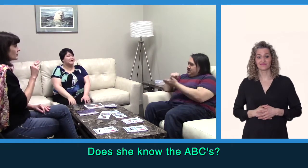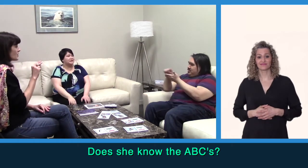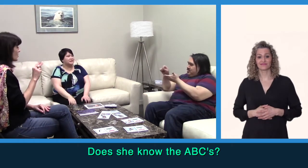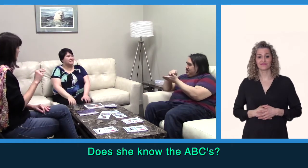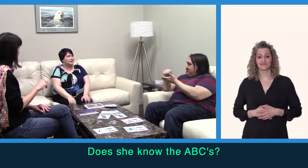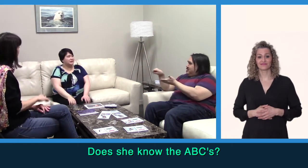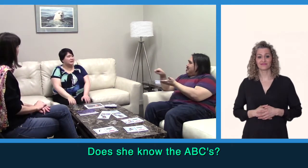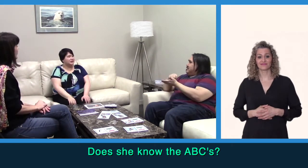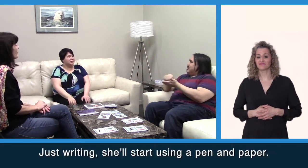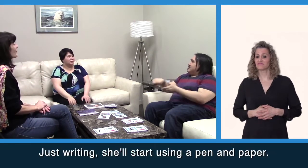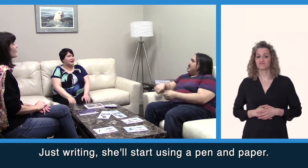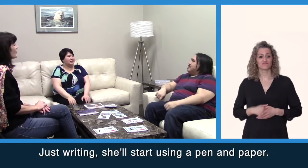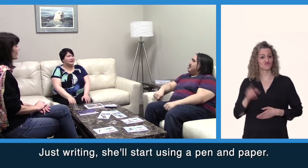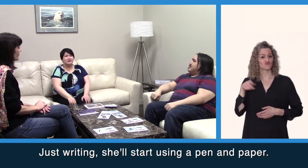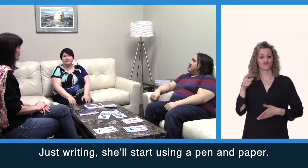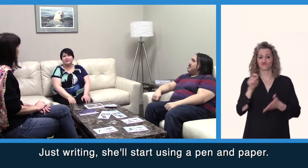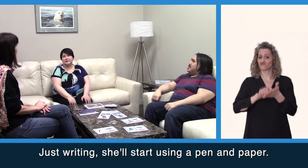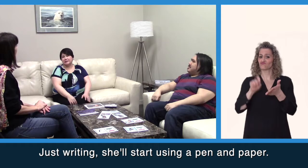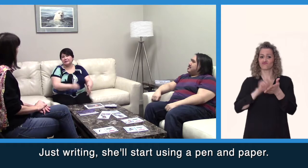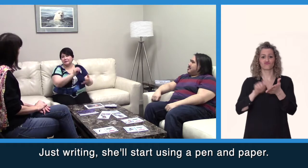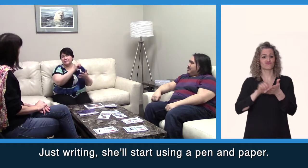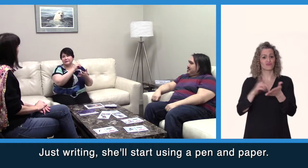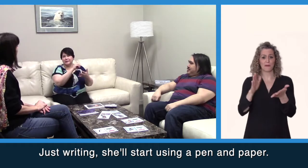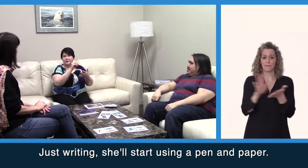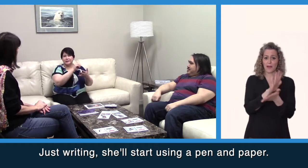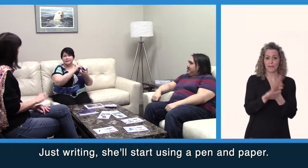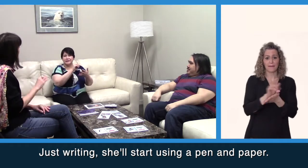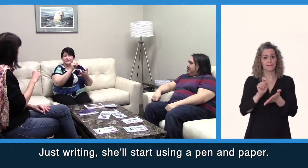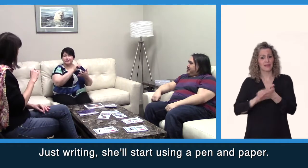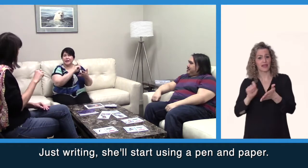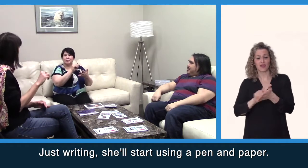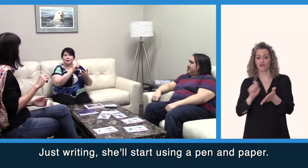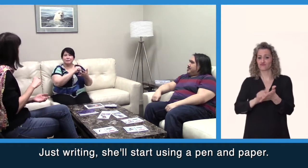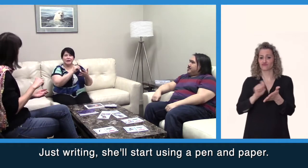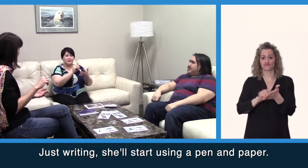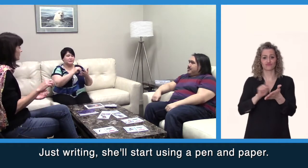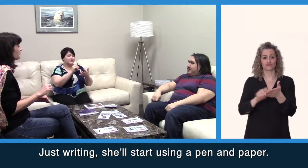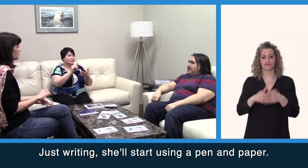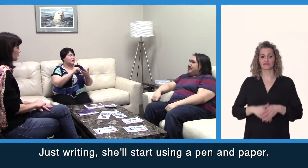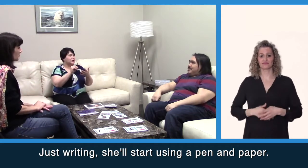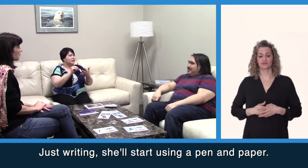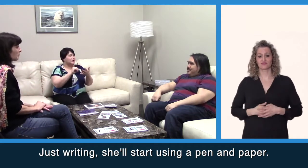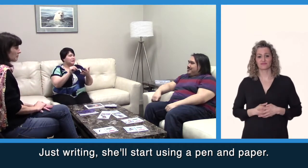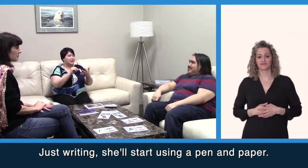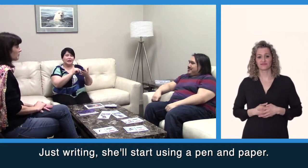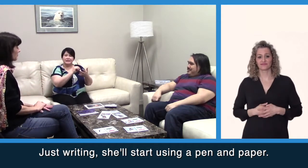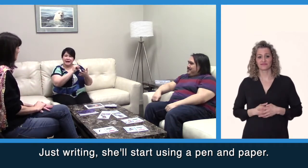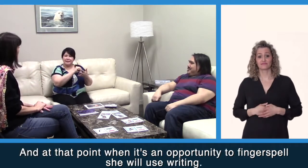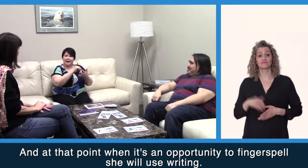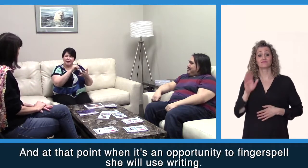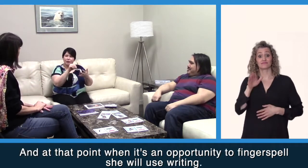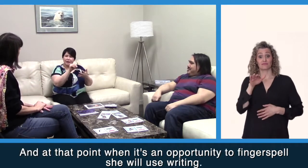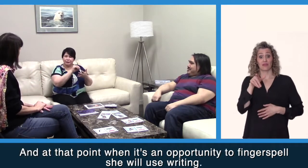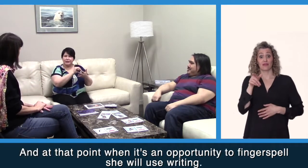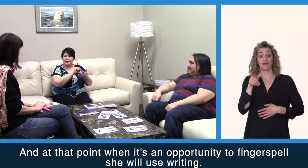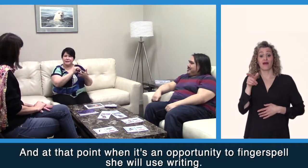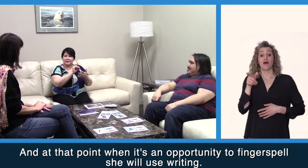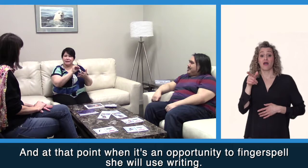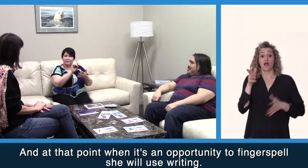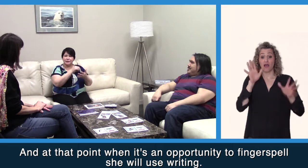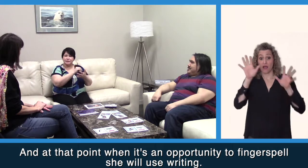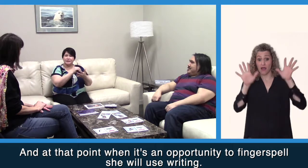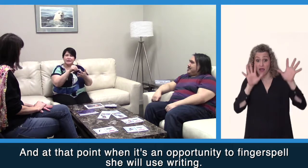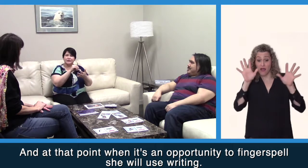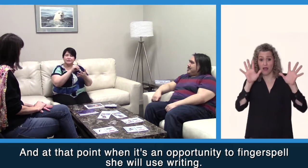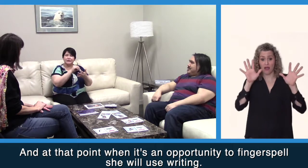No, she doesn't. Just writing, she'll start using paper and pen to, I guess at that point when it's